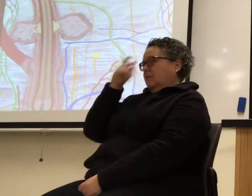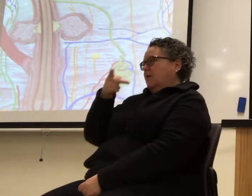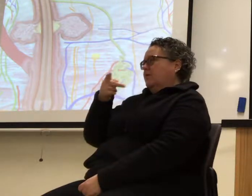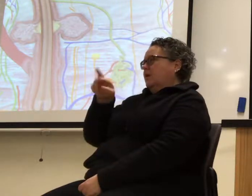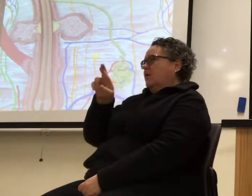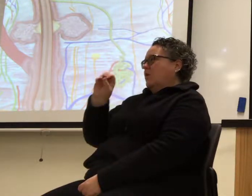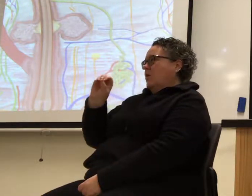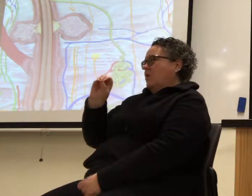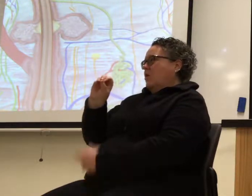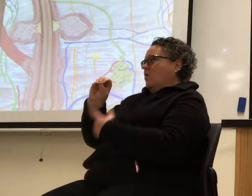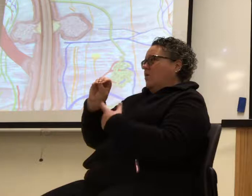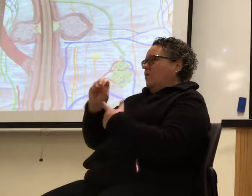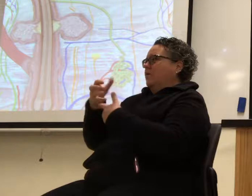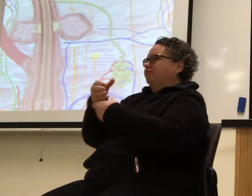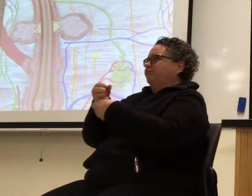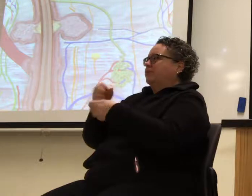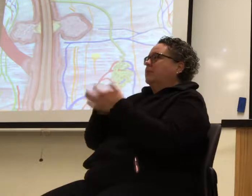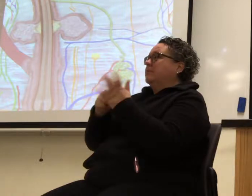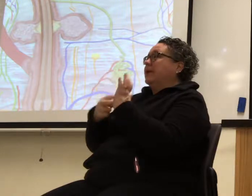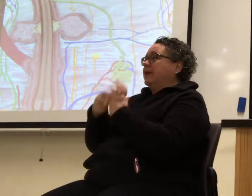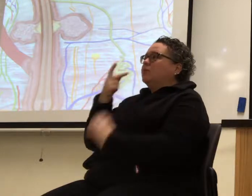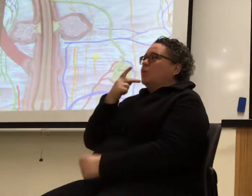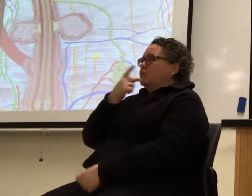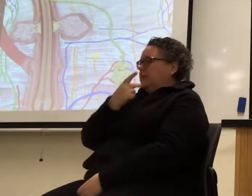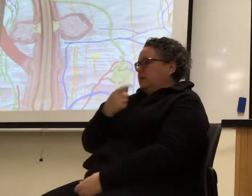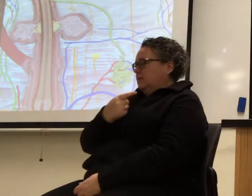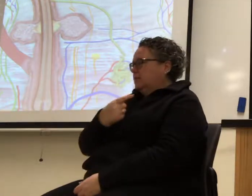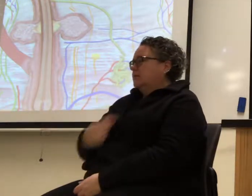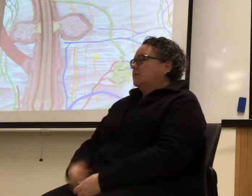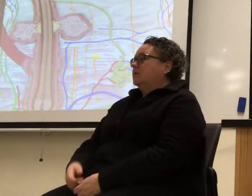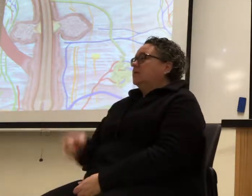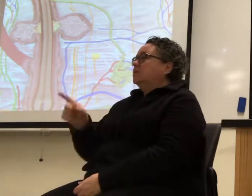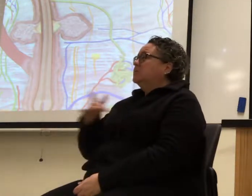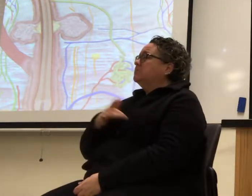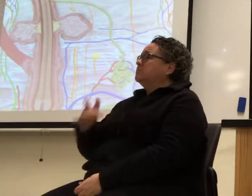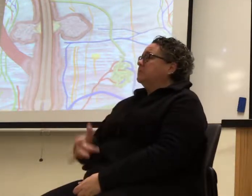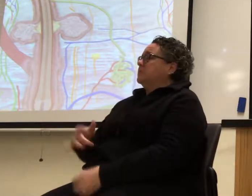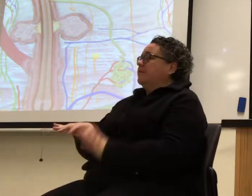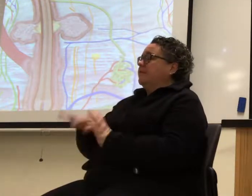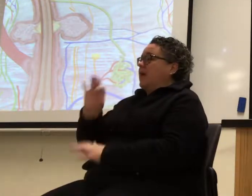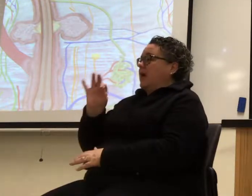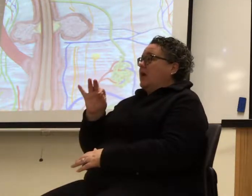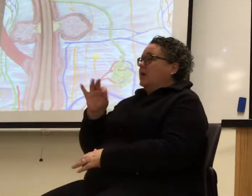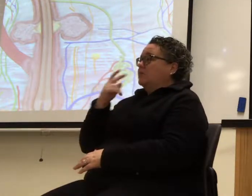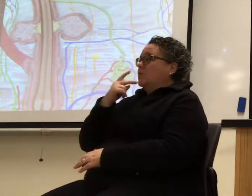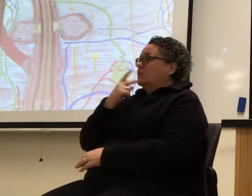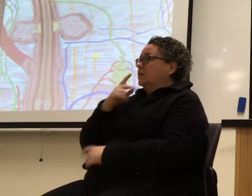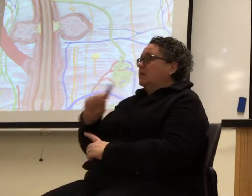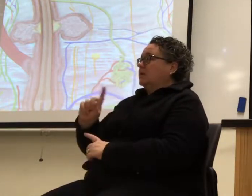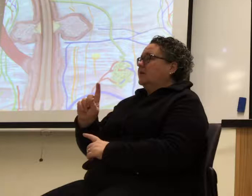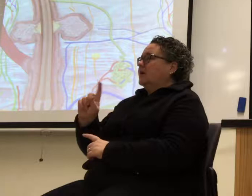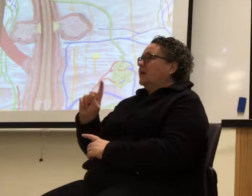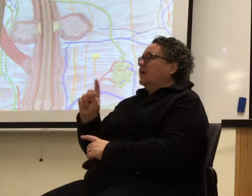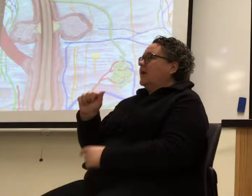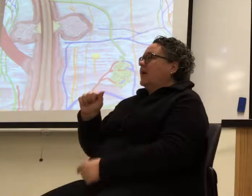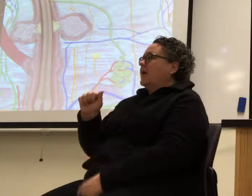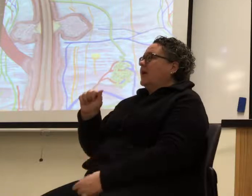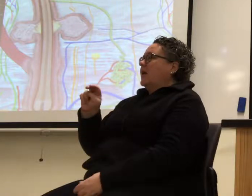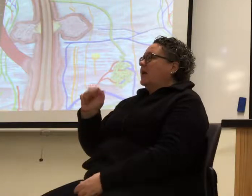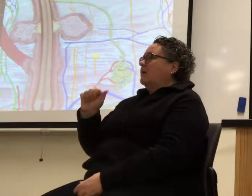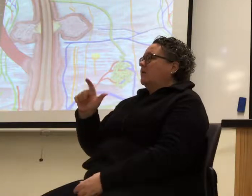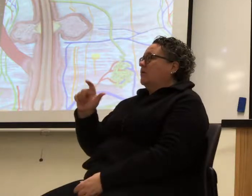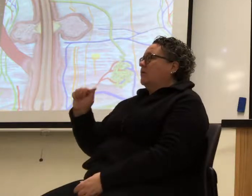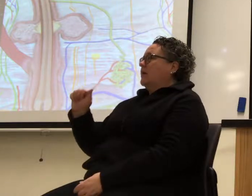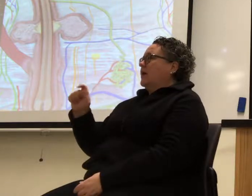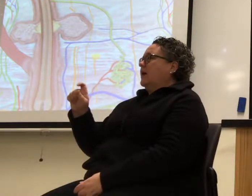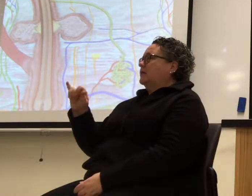PRO is my shorthand for protein, and you usually find these sweat glands in kind of anal axillary